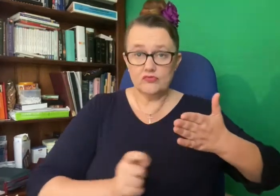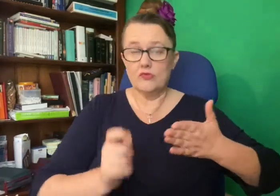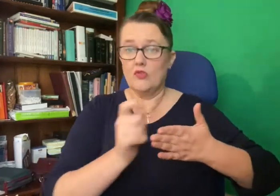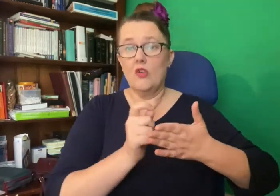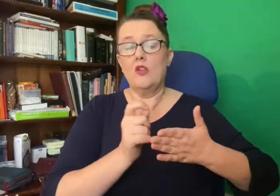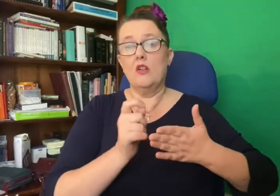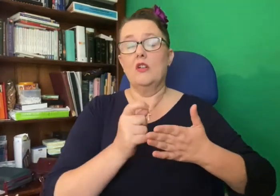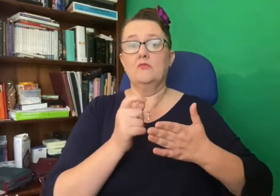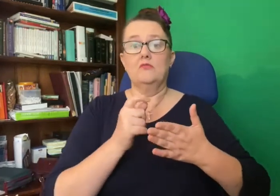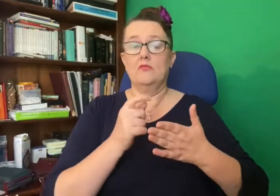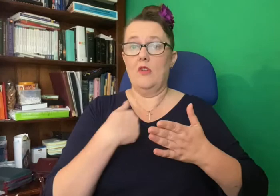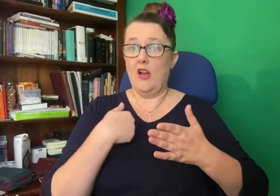draw.